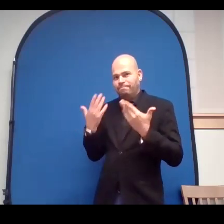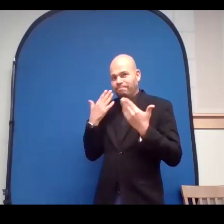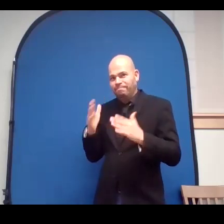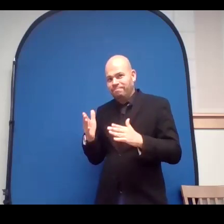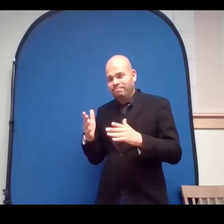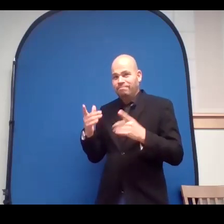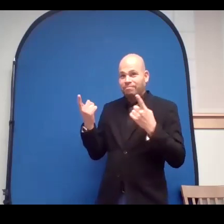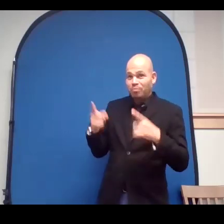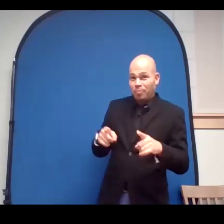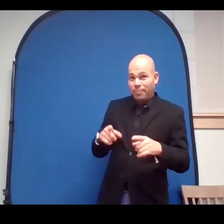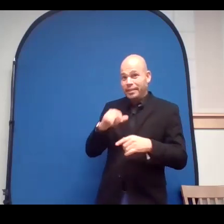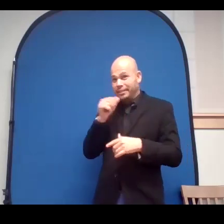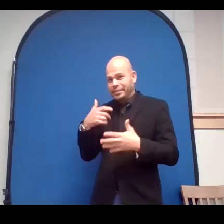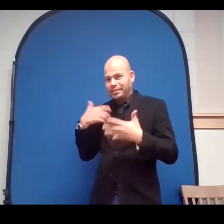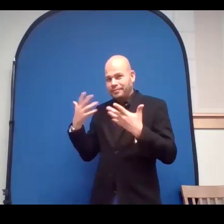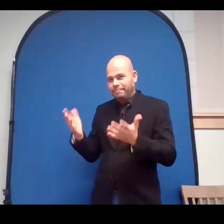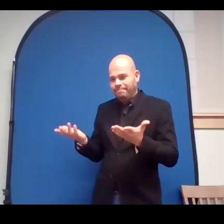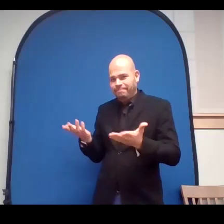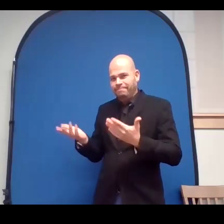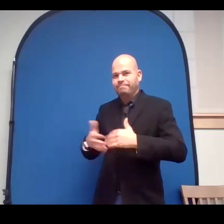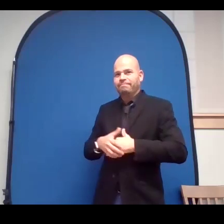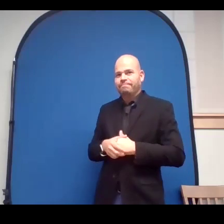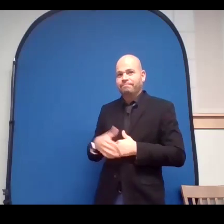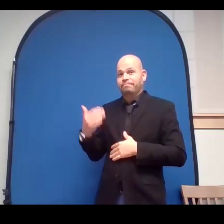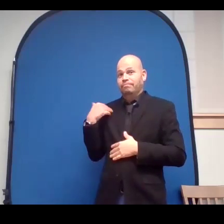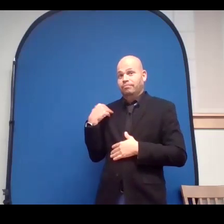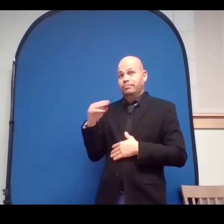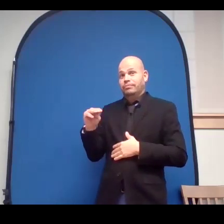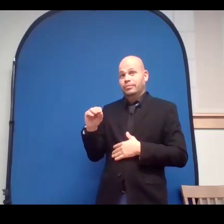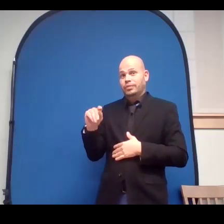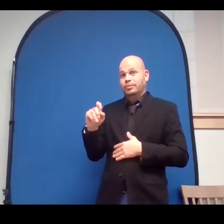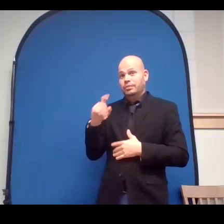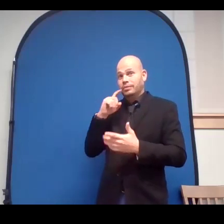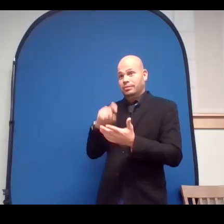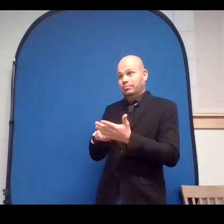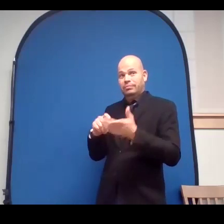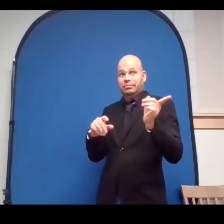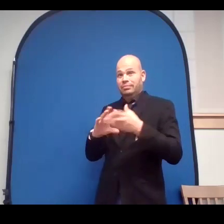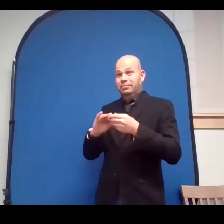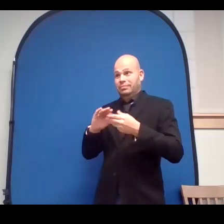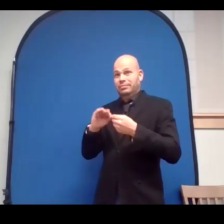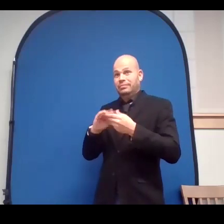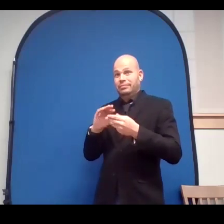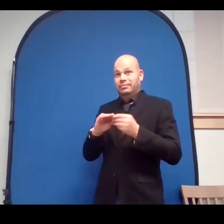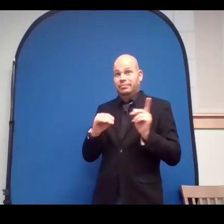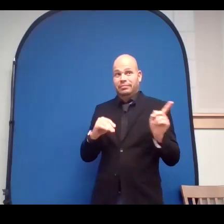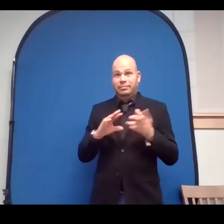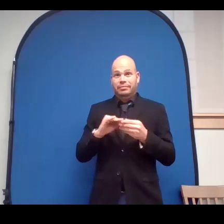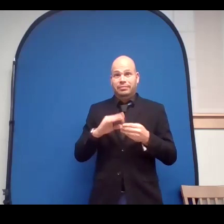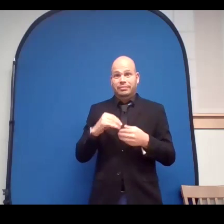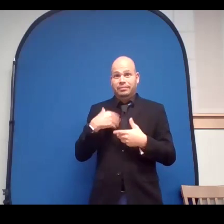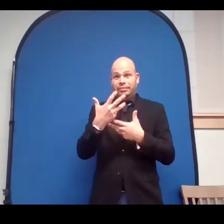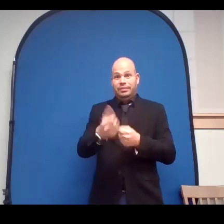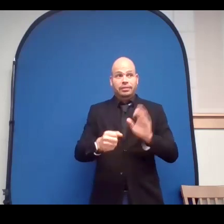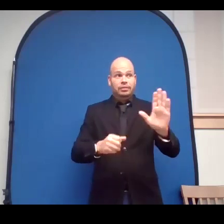As First Sergeant had testified recently, he saw him from a distance. I trust that First Sergeant Mo in his actions,